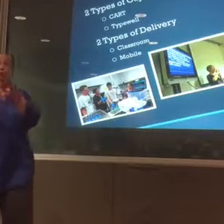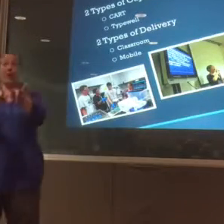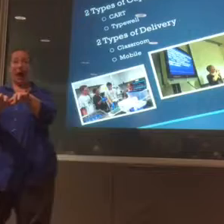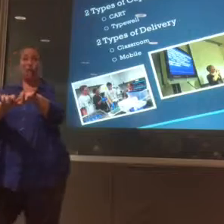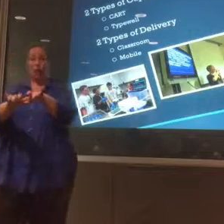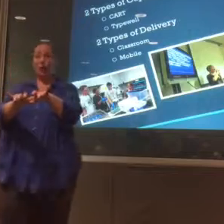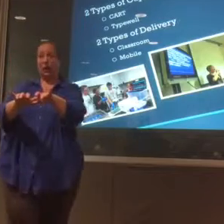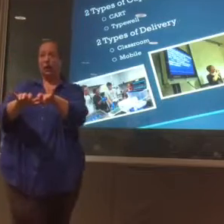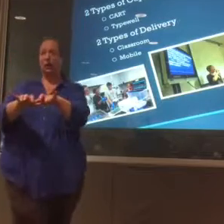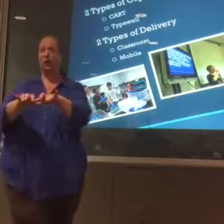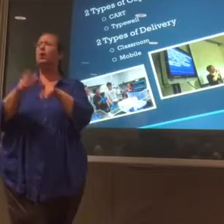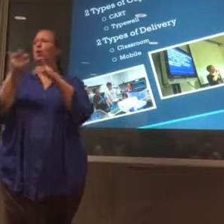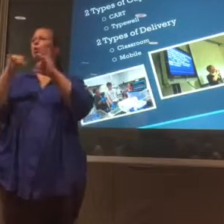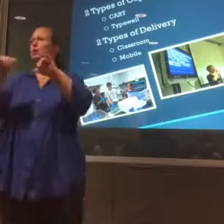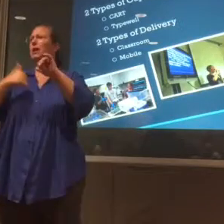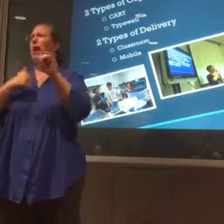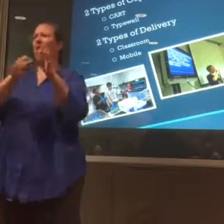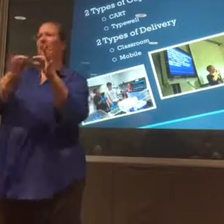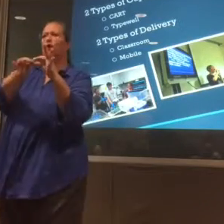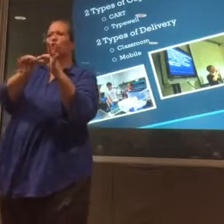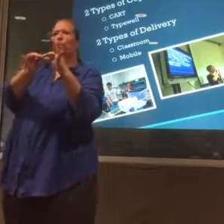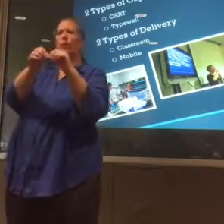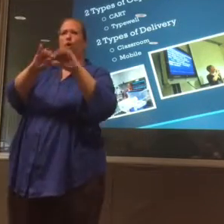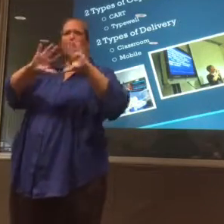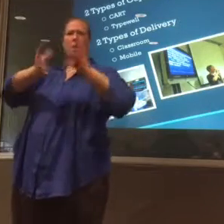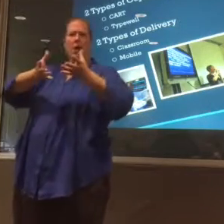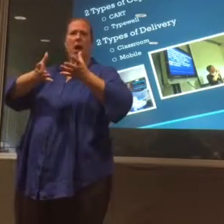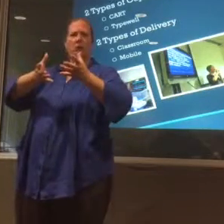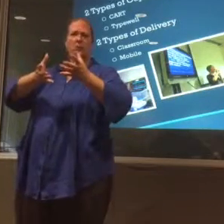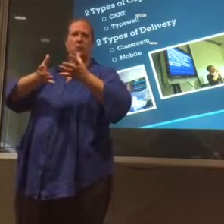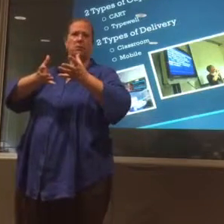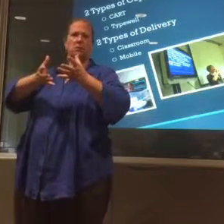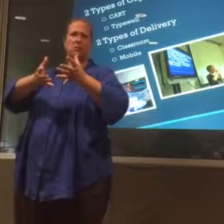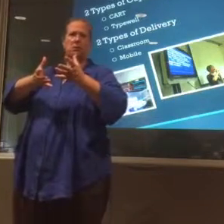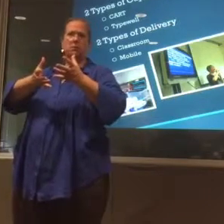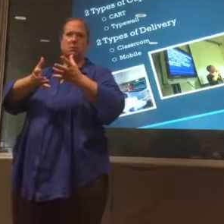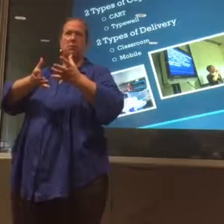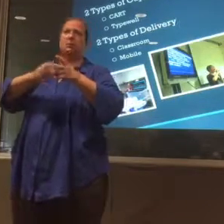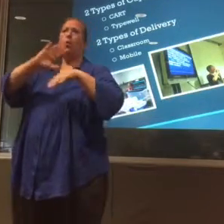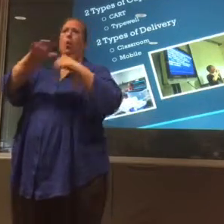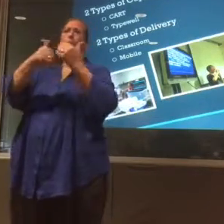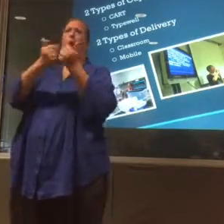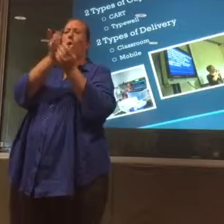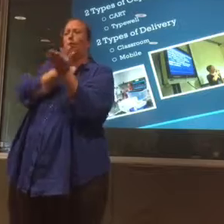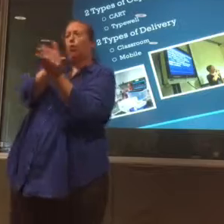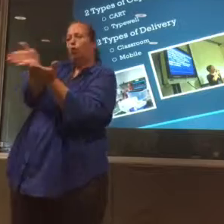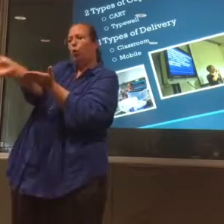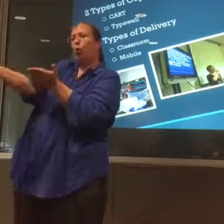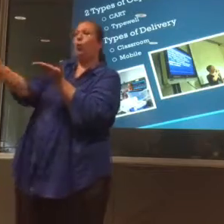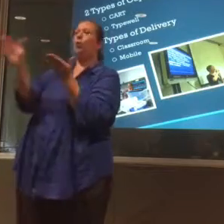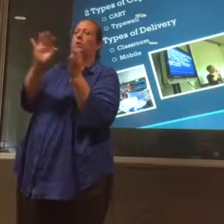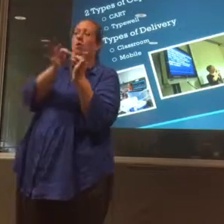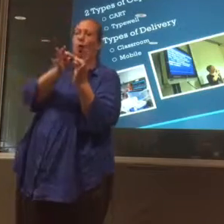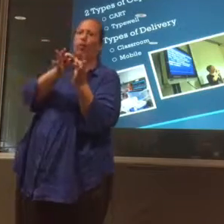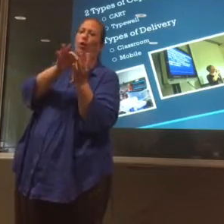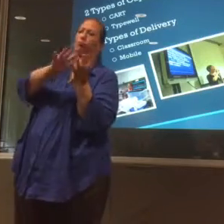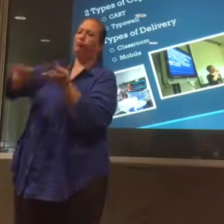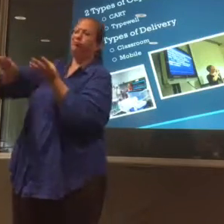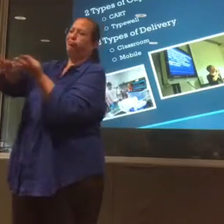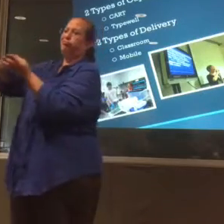Now, if you choose to have captioning services in your classroom, you still will have an interpreter in the classroom as well. The information would